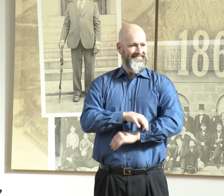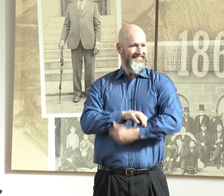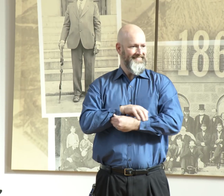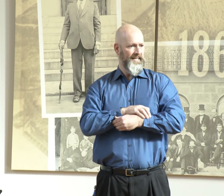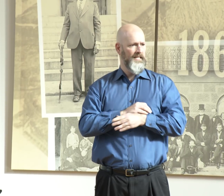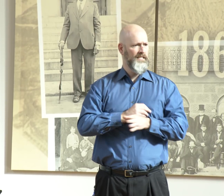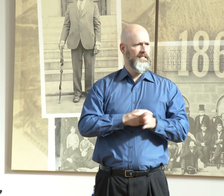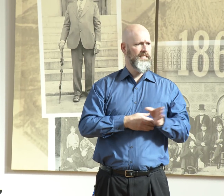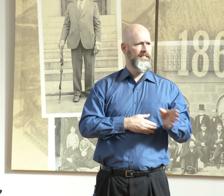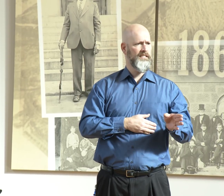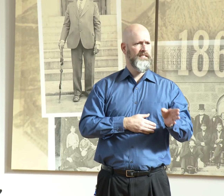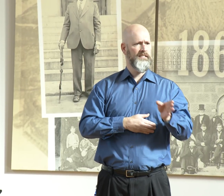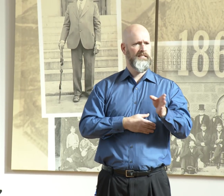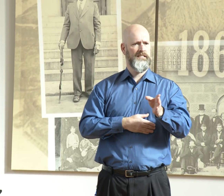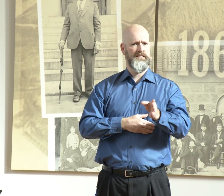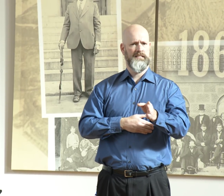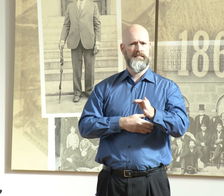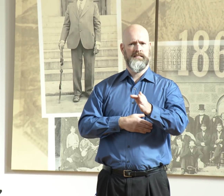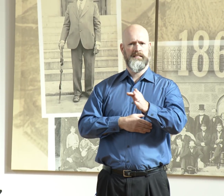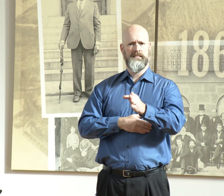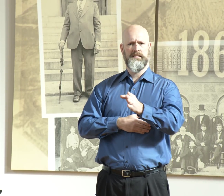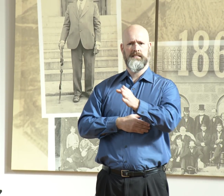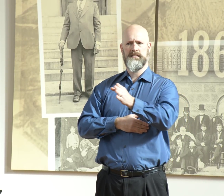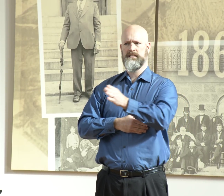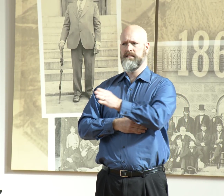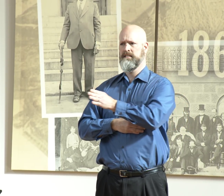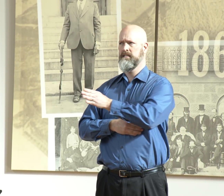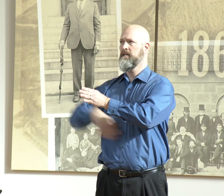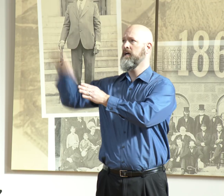He restoreth my soul.